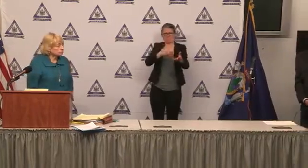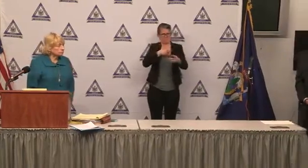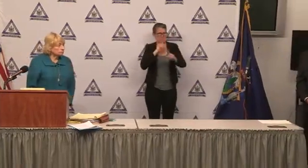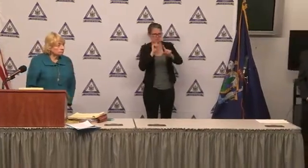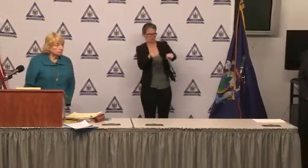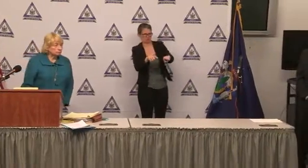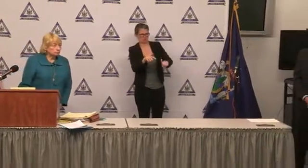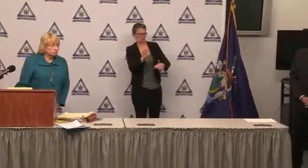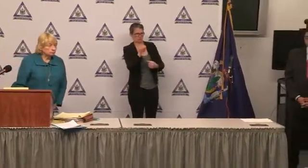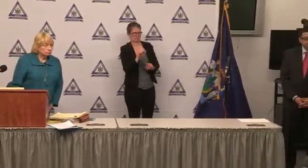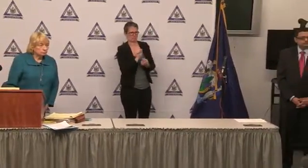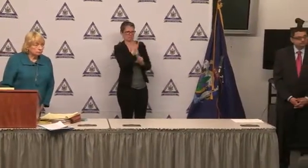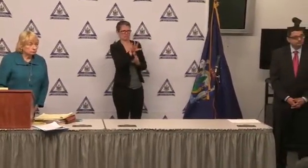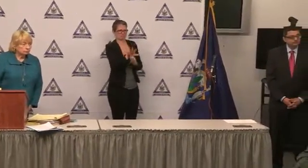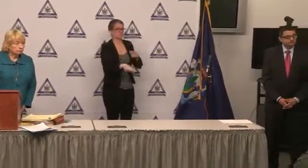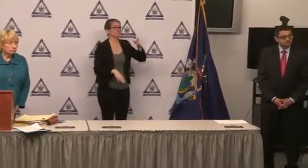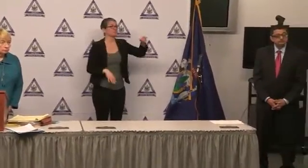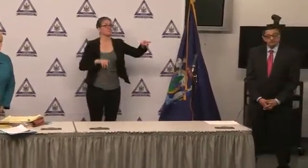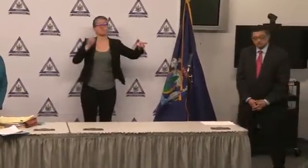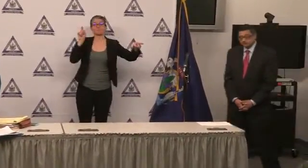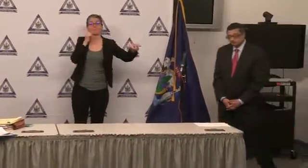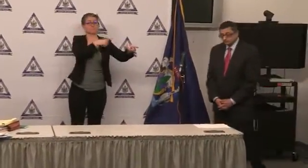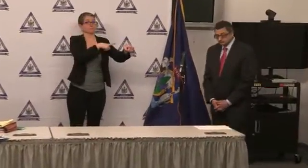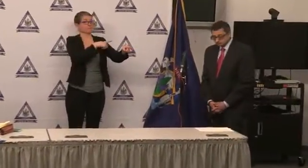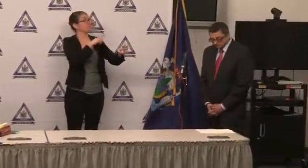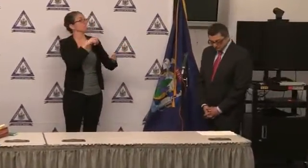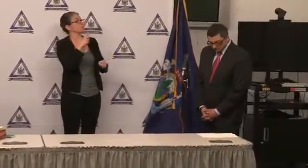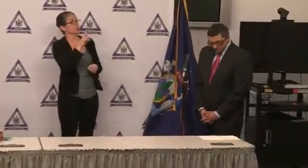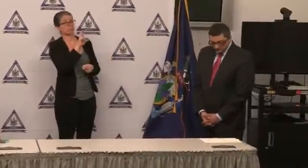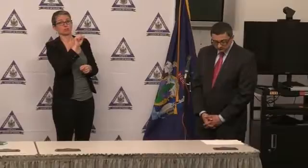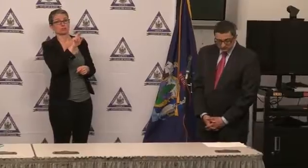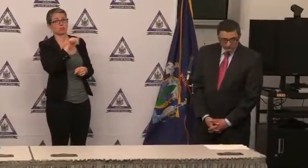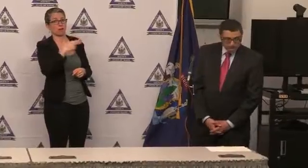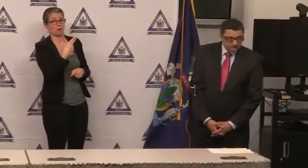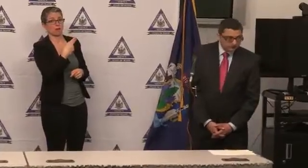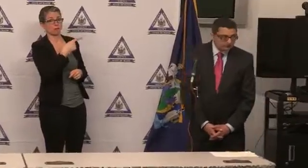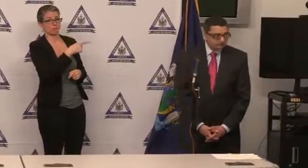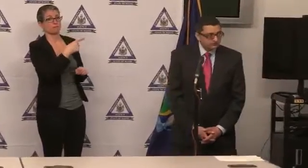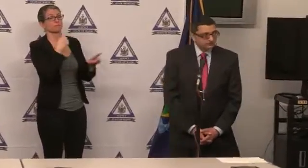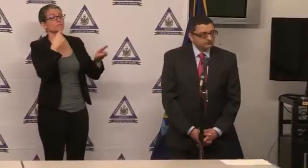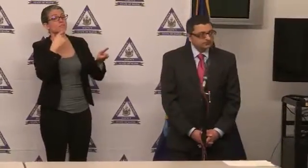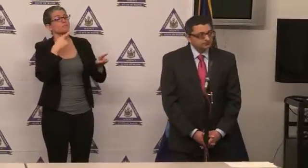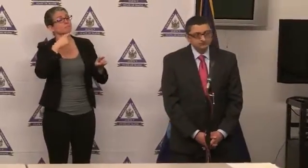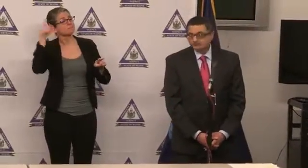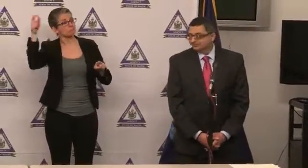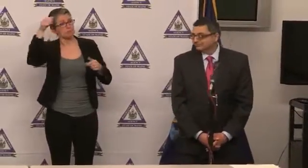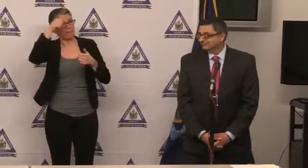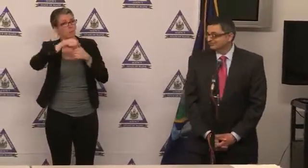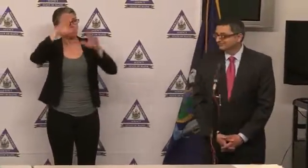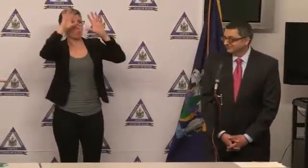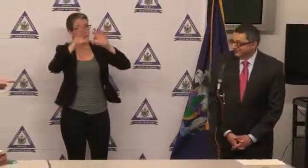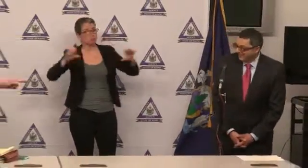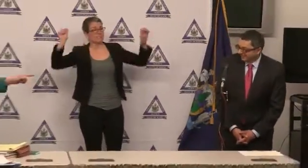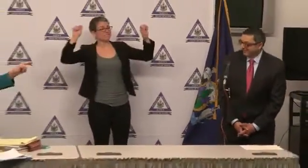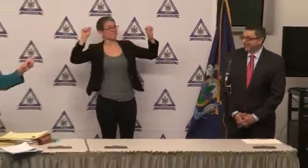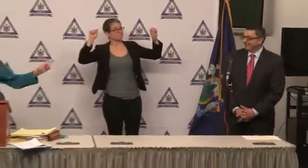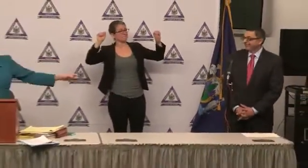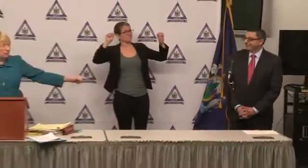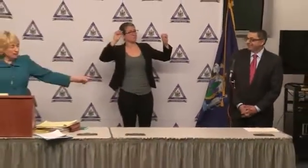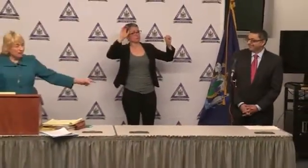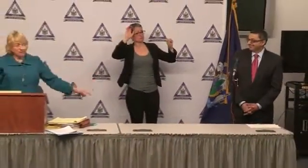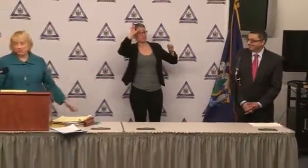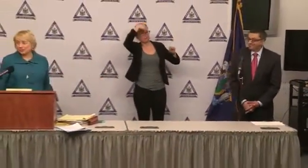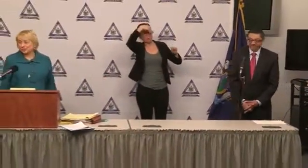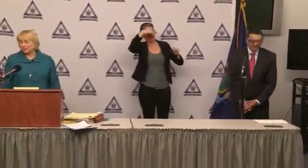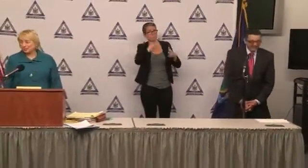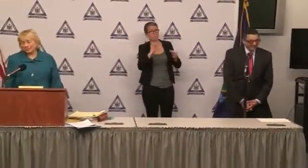has talked about a cure for COVID-19. Can you talk about that? I've been pushing something to He's on it. He's on everything. He's got